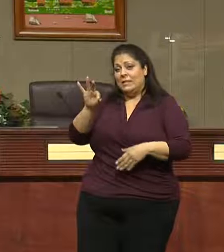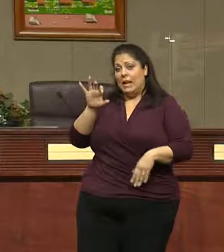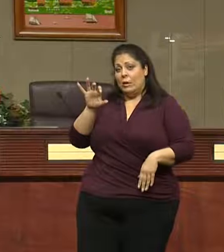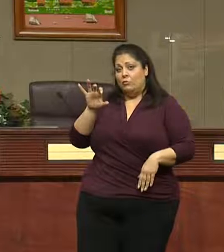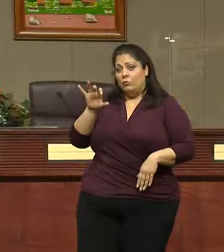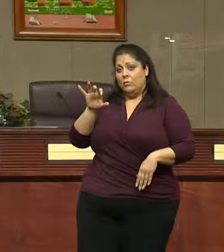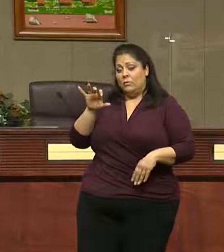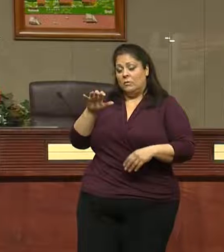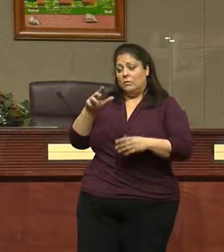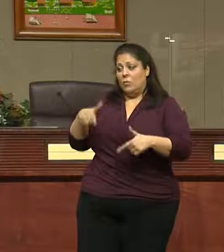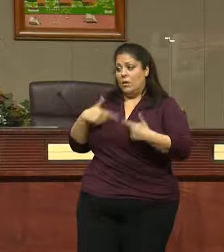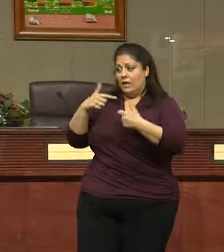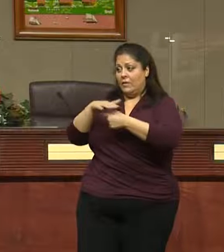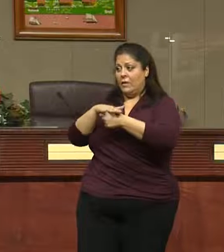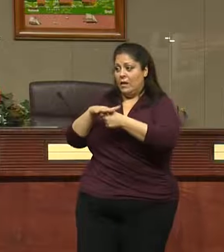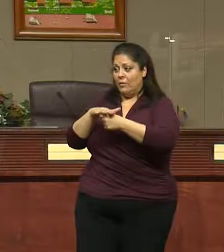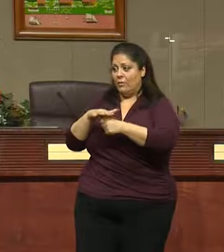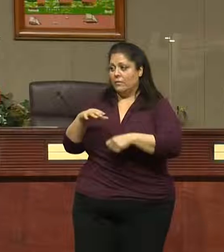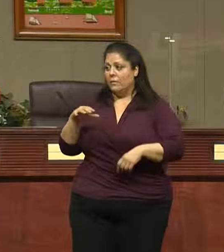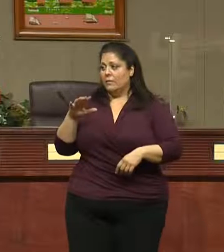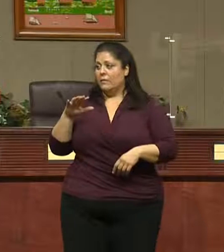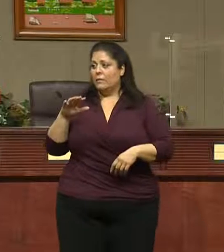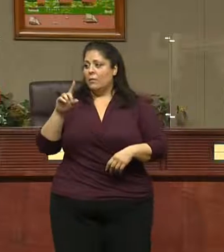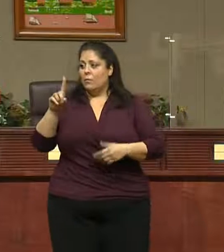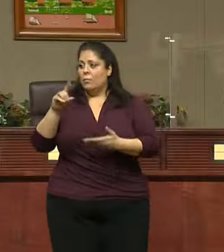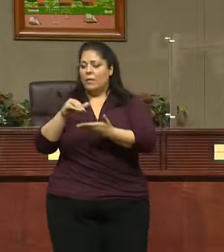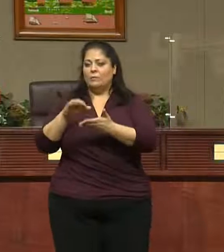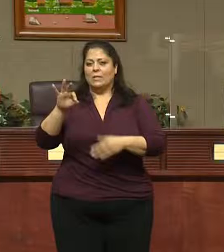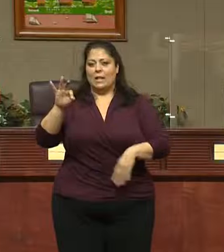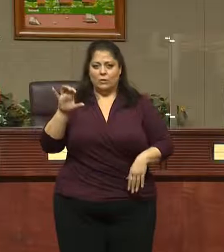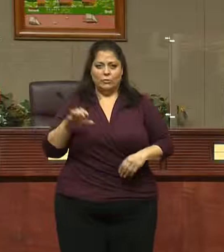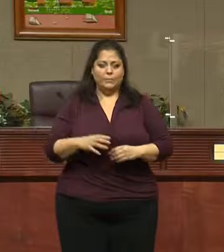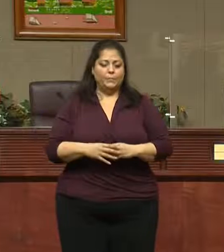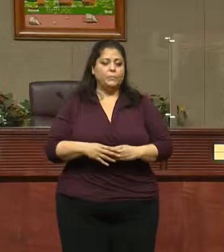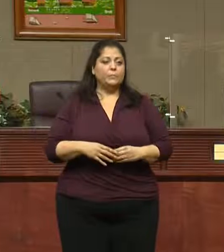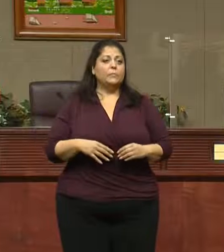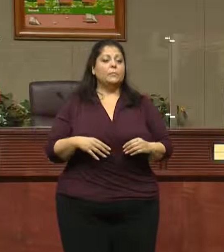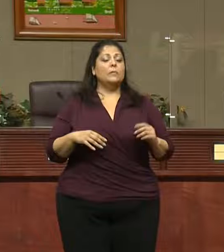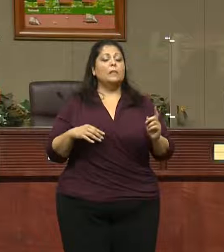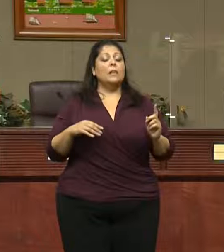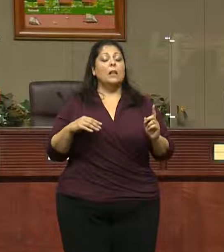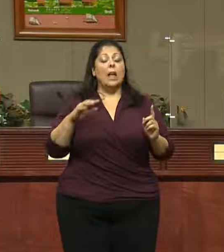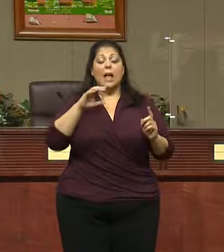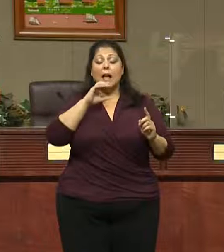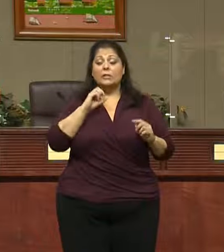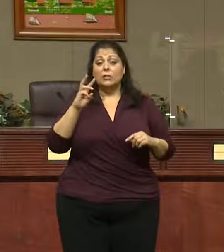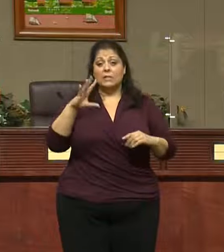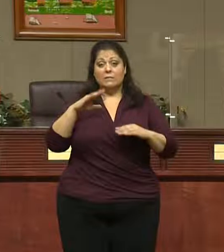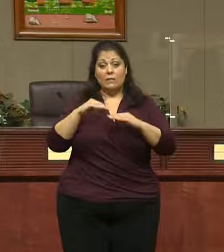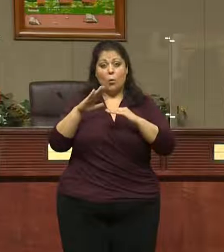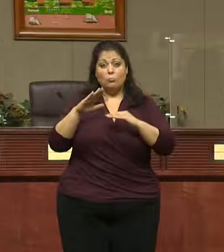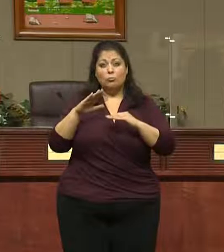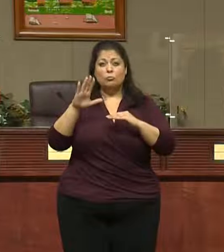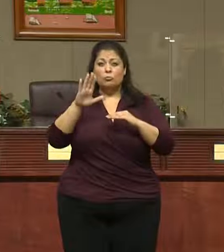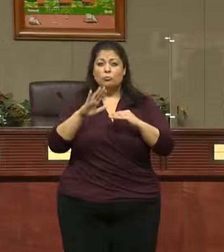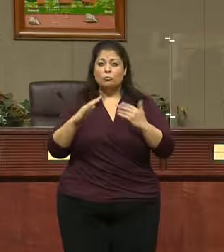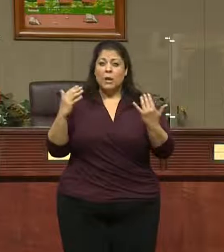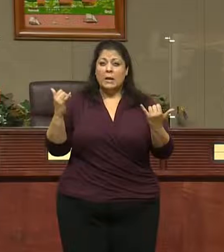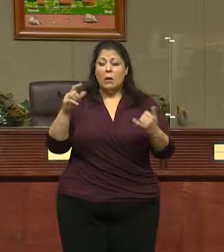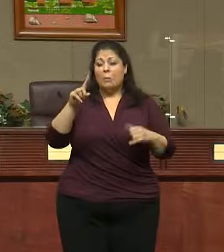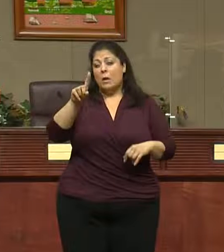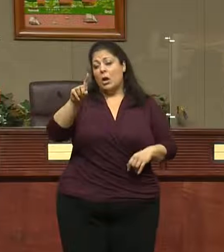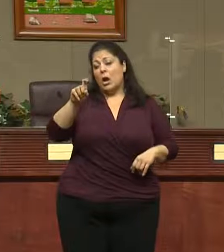51,900. Our population for 65 and over is about